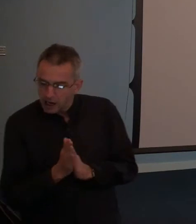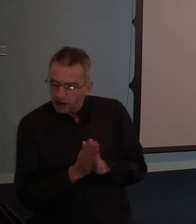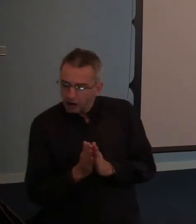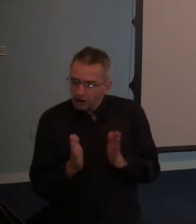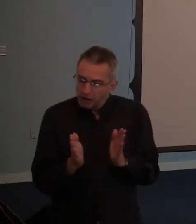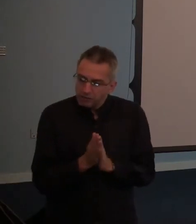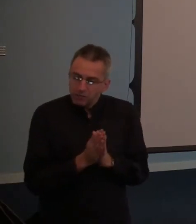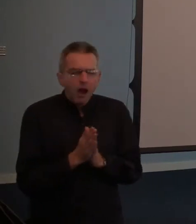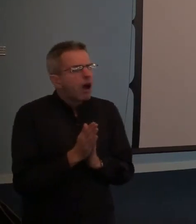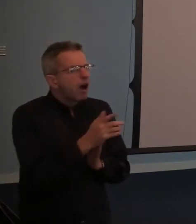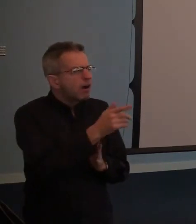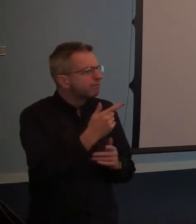research.